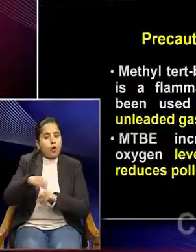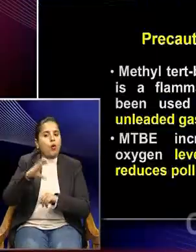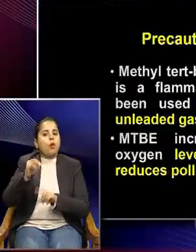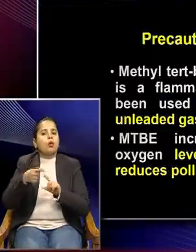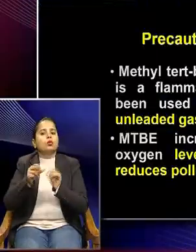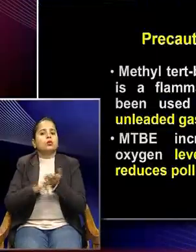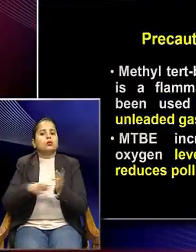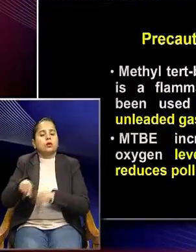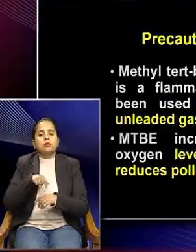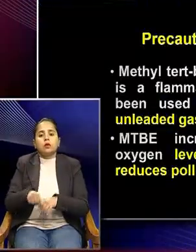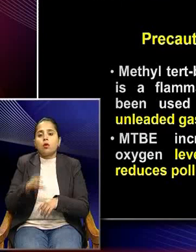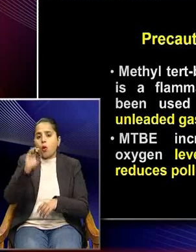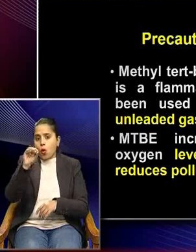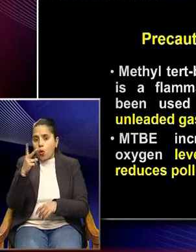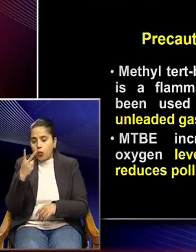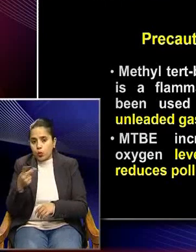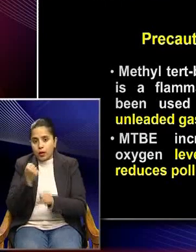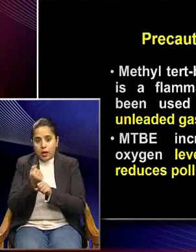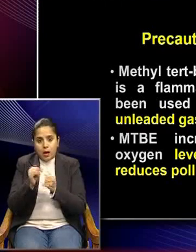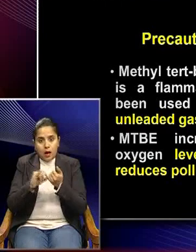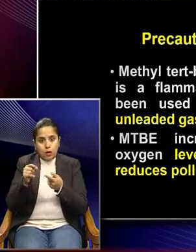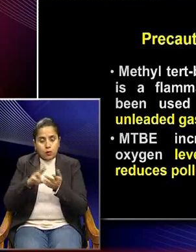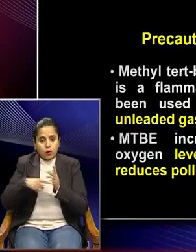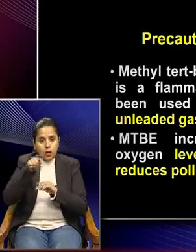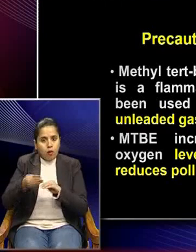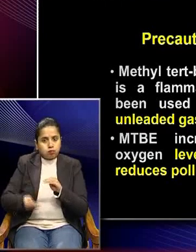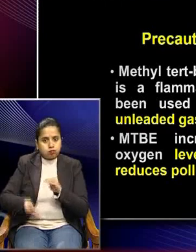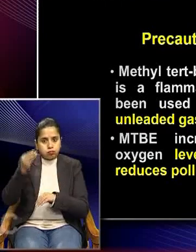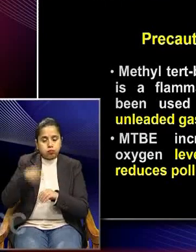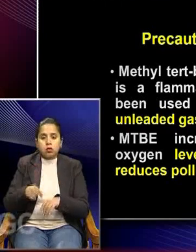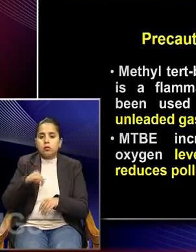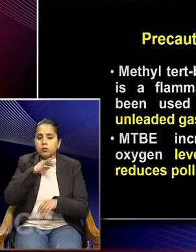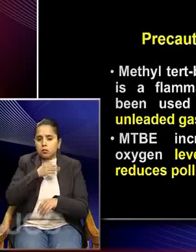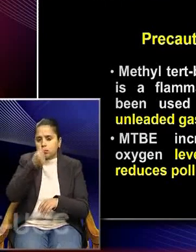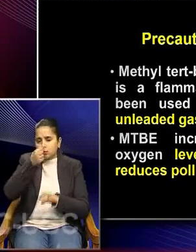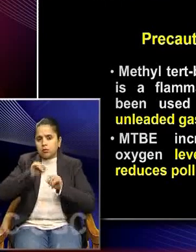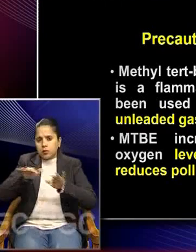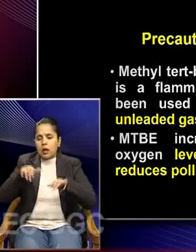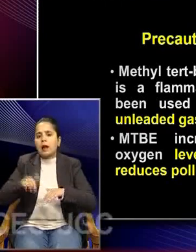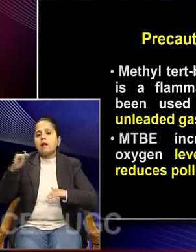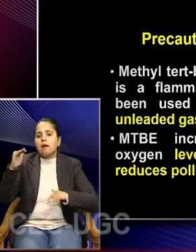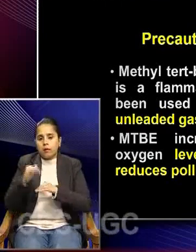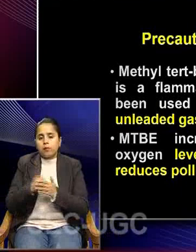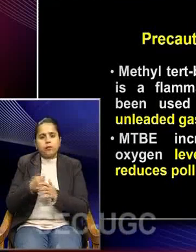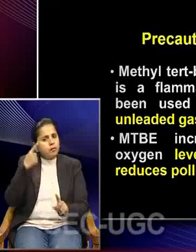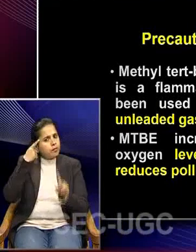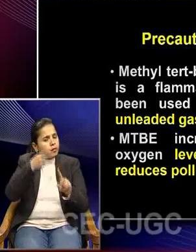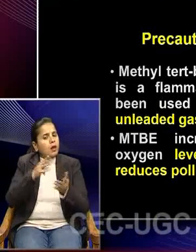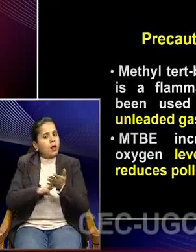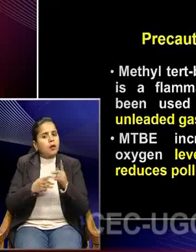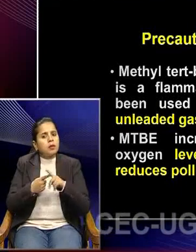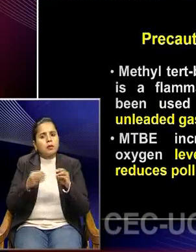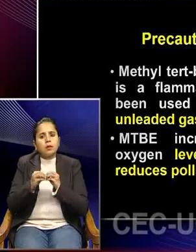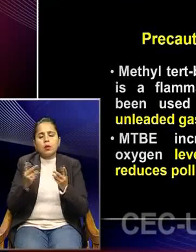and oxygen levels in the gasoline and reduces the pollution emissions. Basically, the purpose of MTBE was